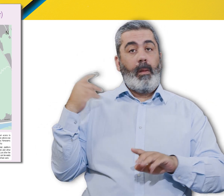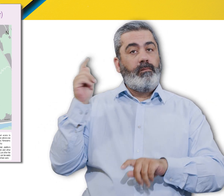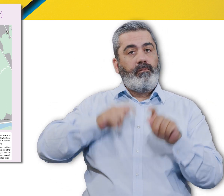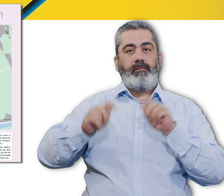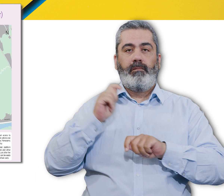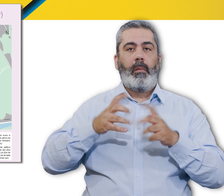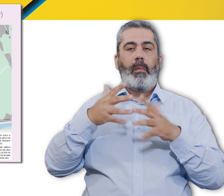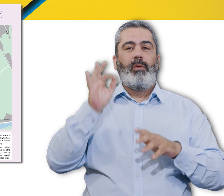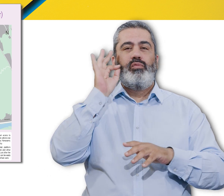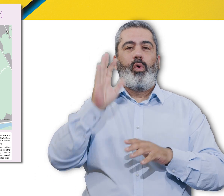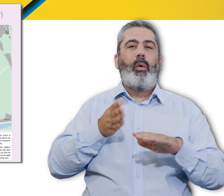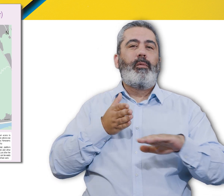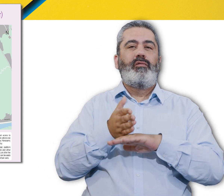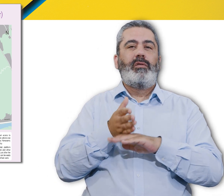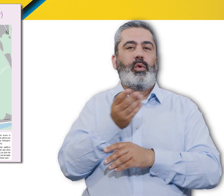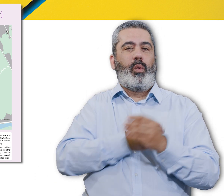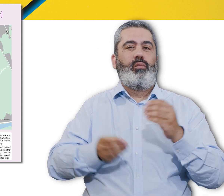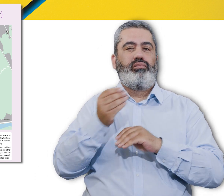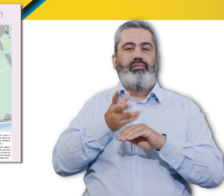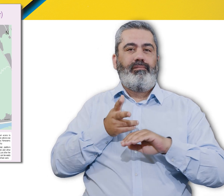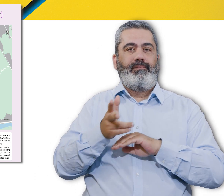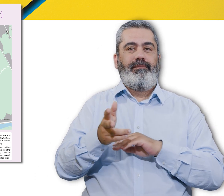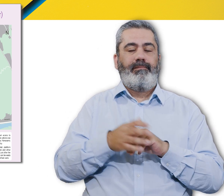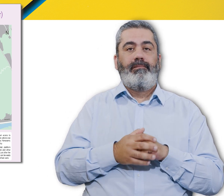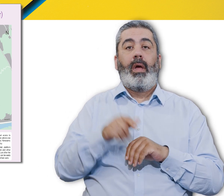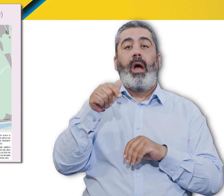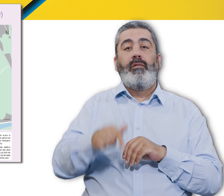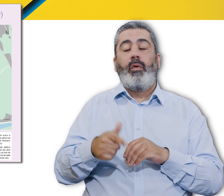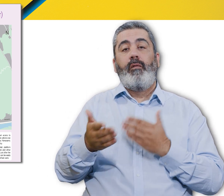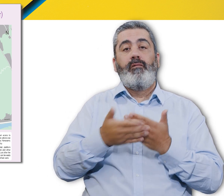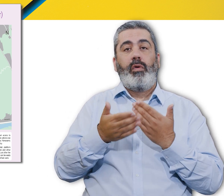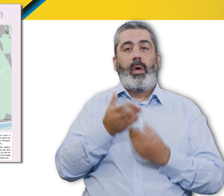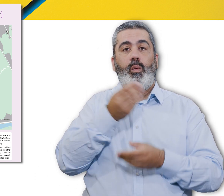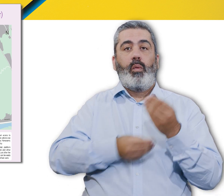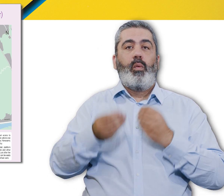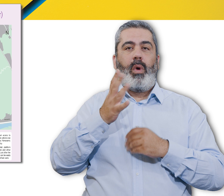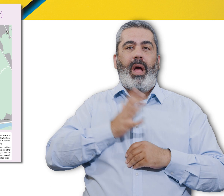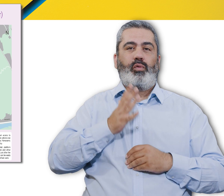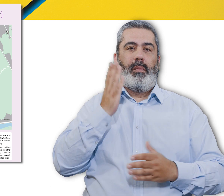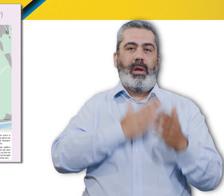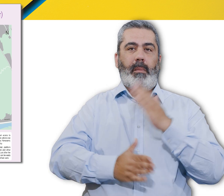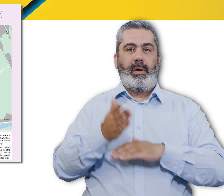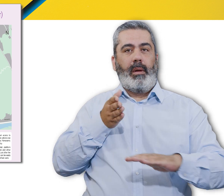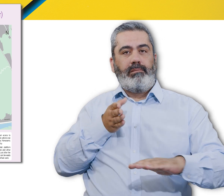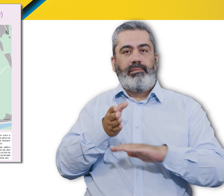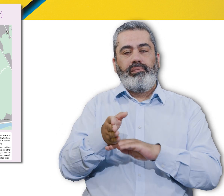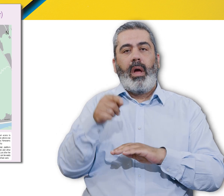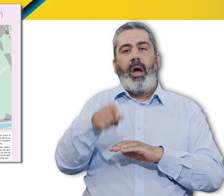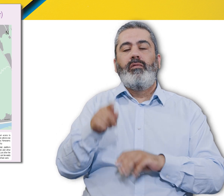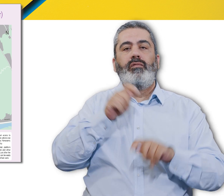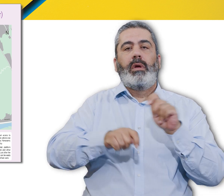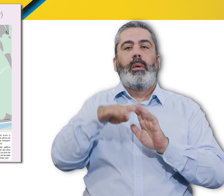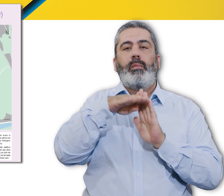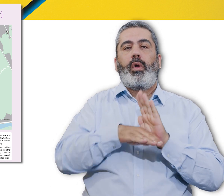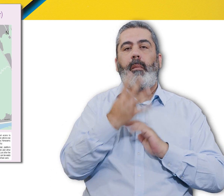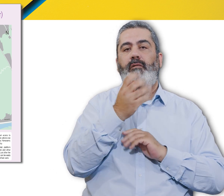improvement works have recently taken place at the Castle of Berate to improve the conditions of access for disabled people in the framework of the For